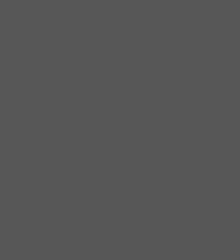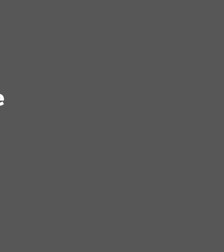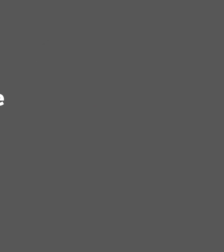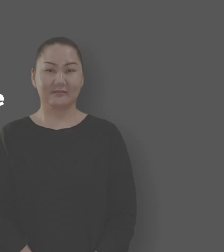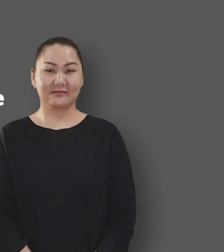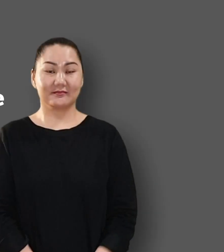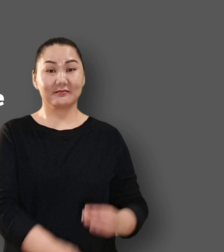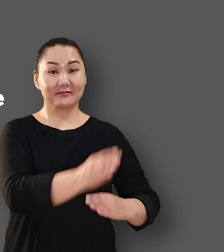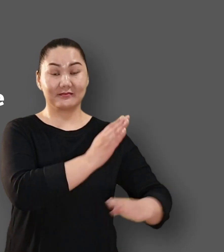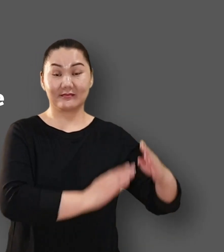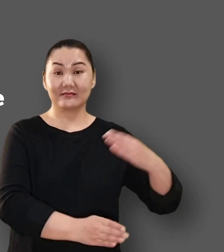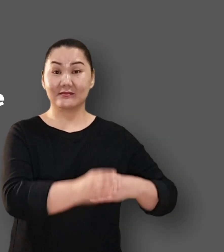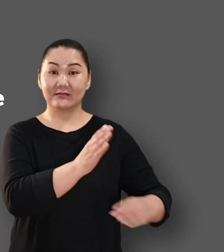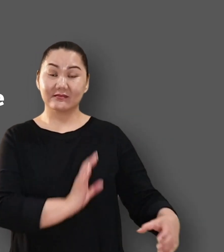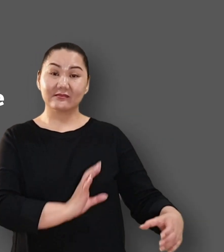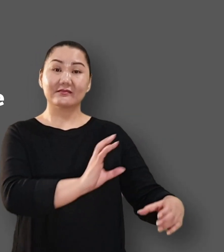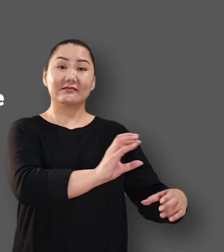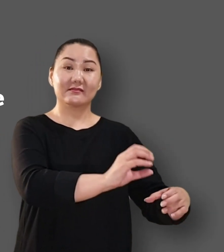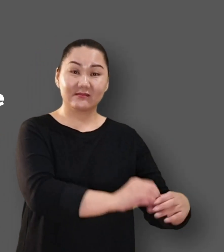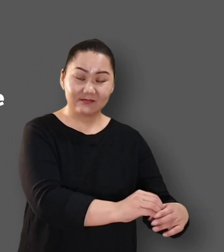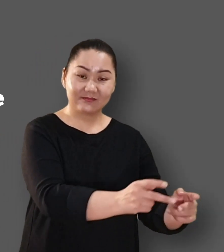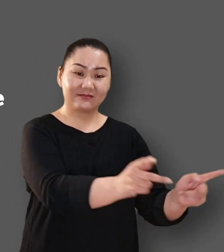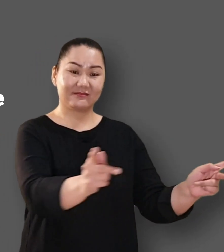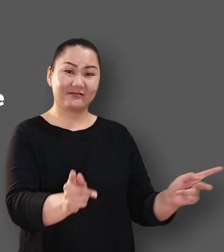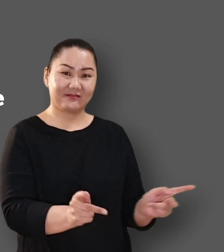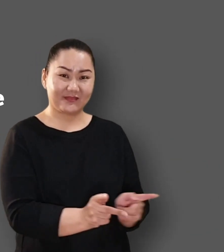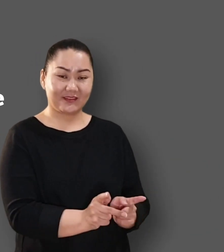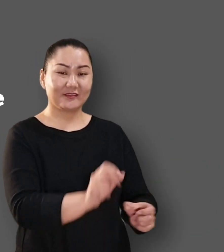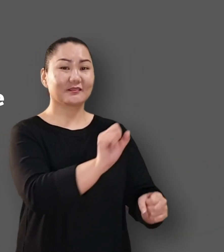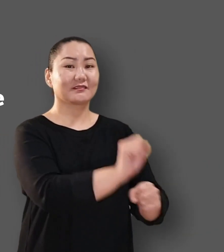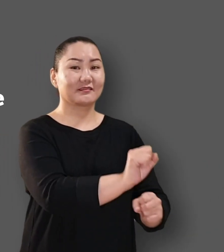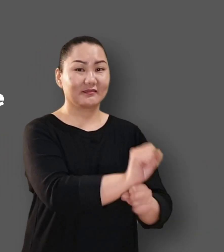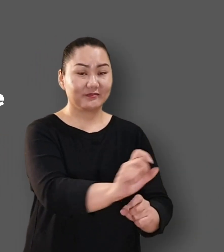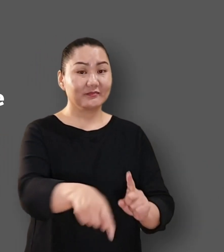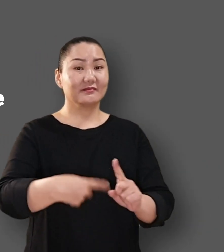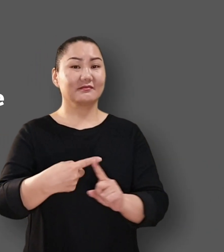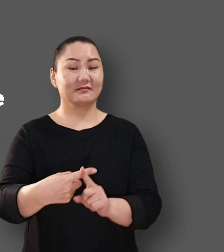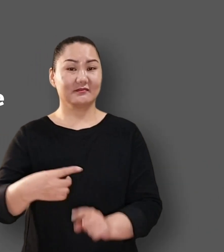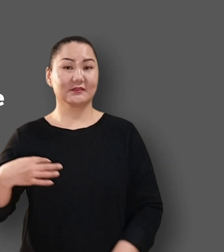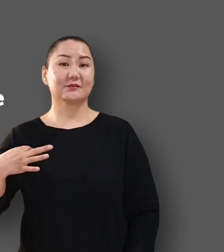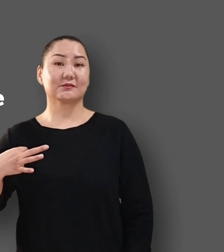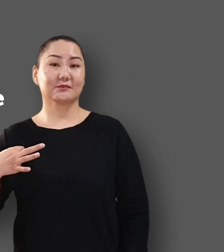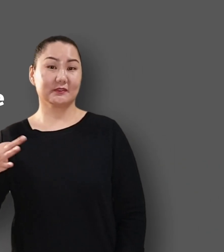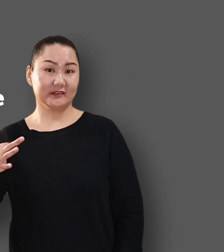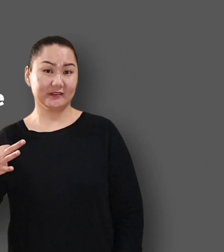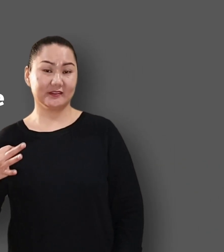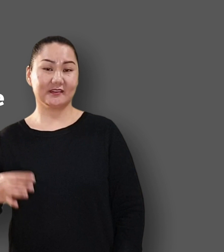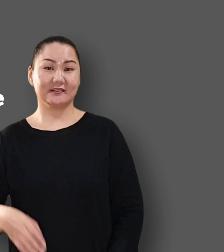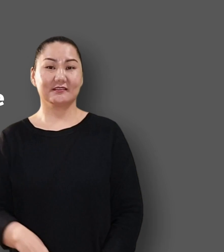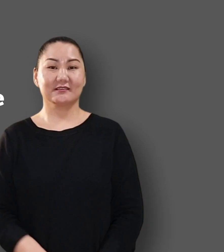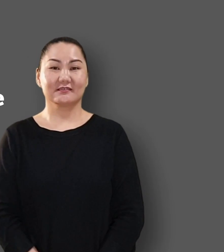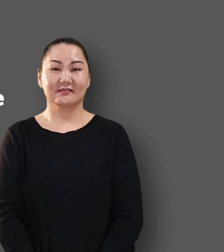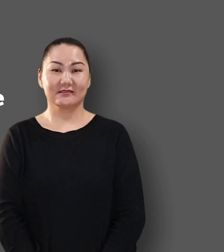Our priority areas: a disability inclusive place to work and volunteer.